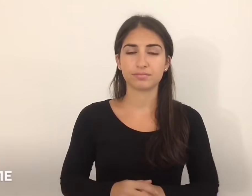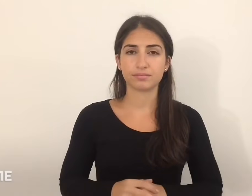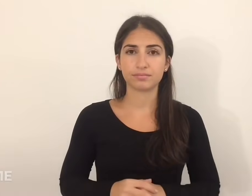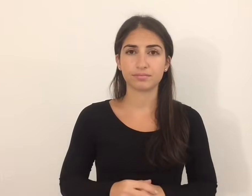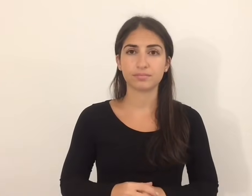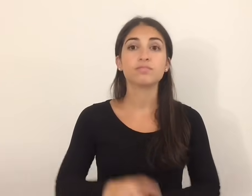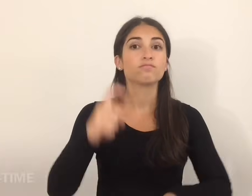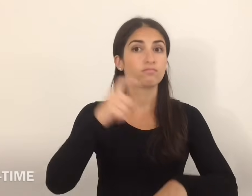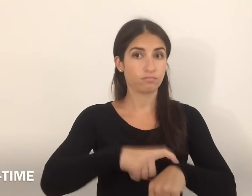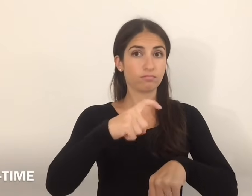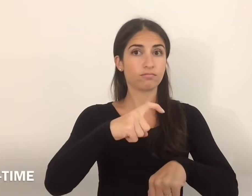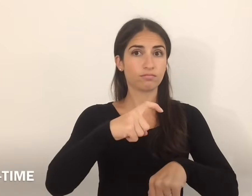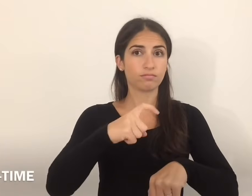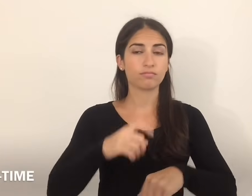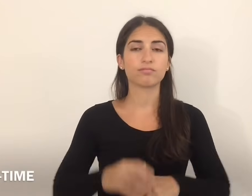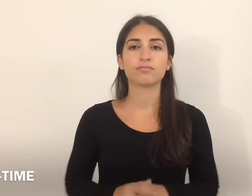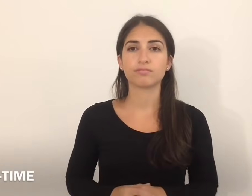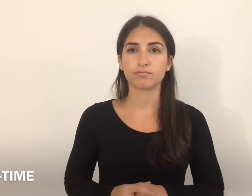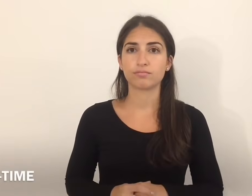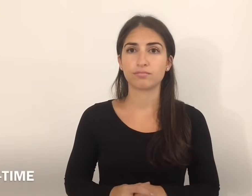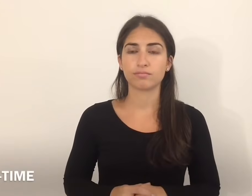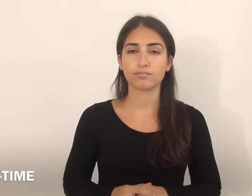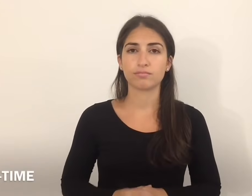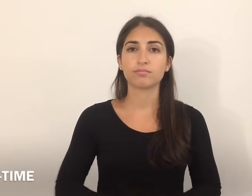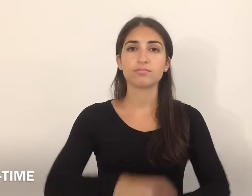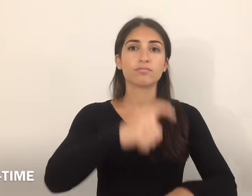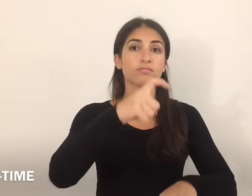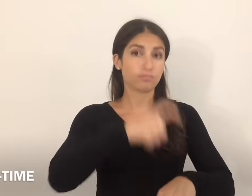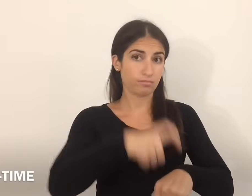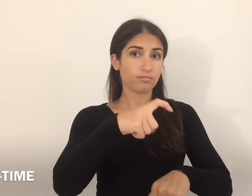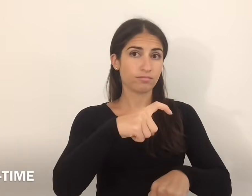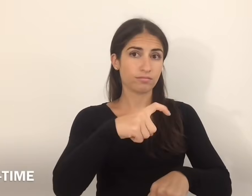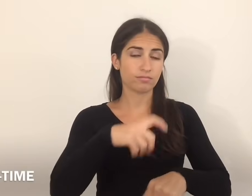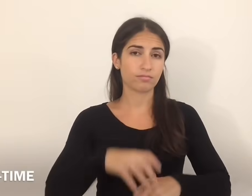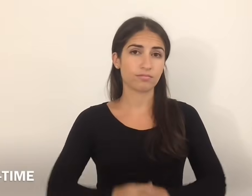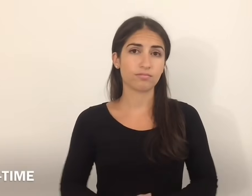Time. On time. On time.